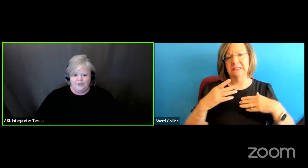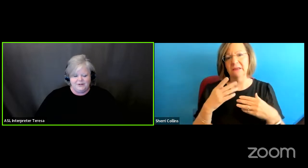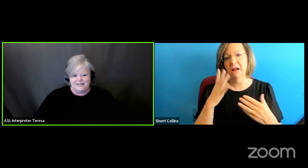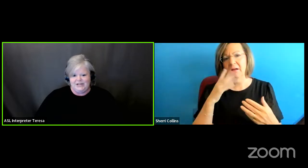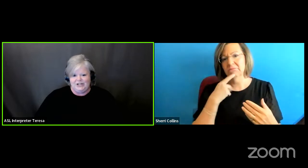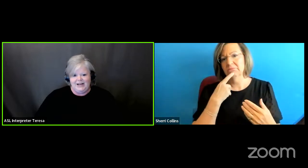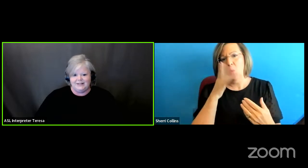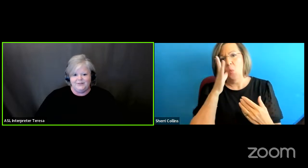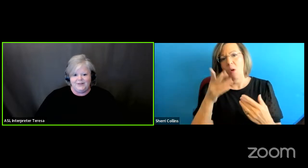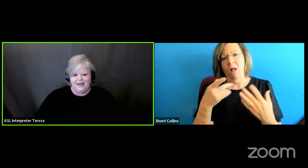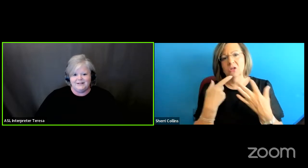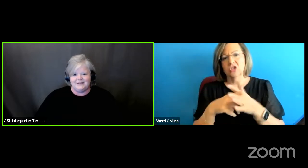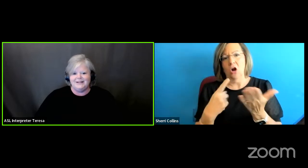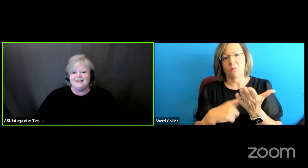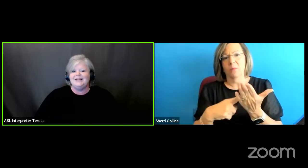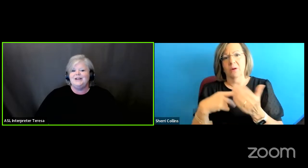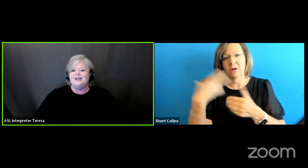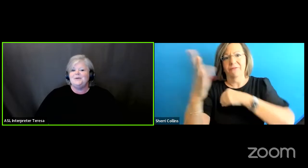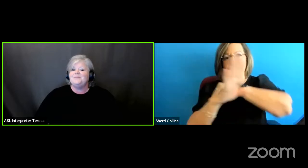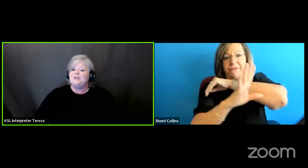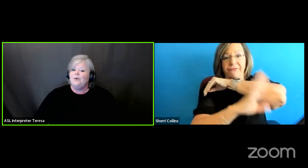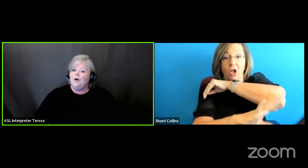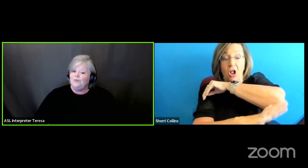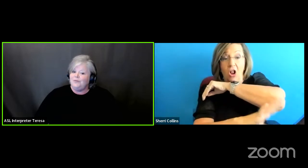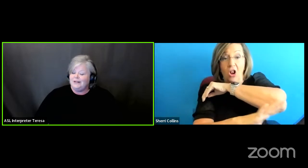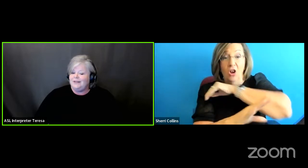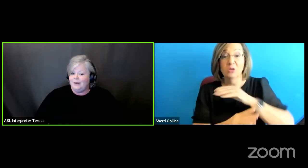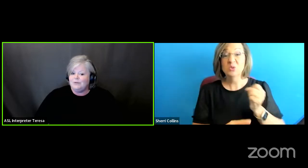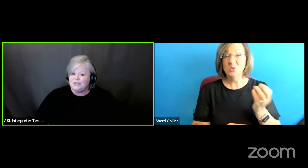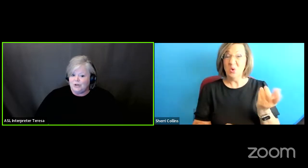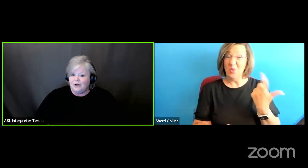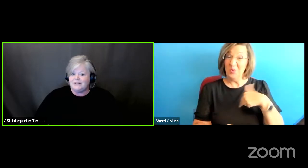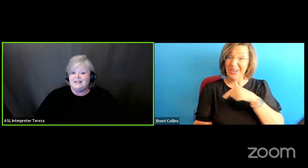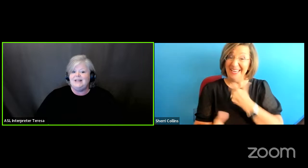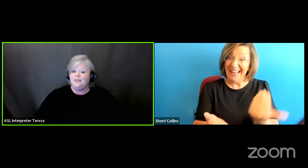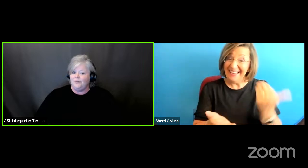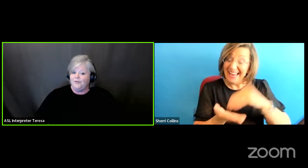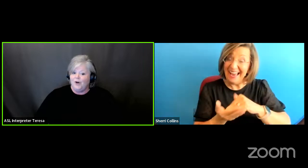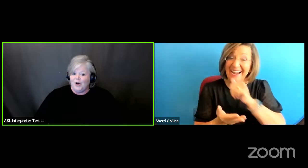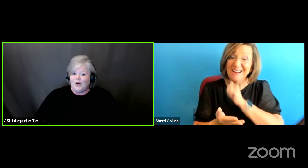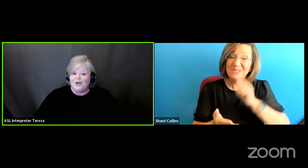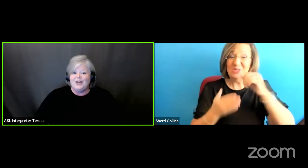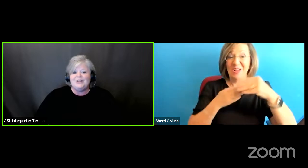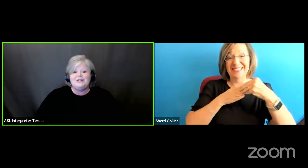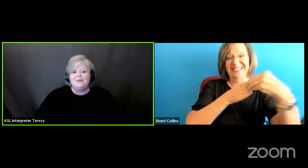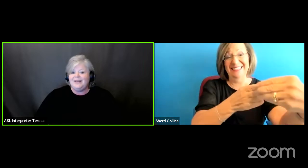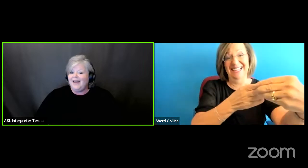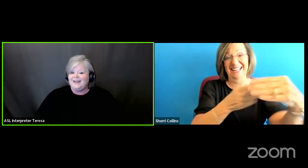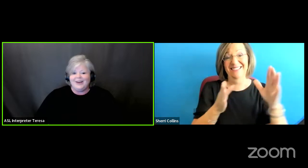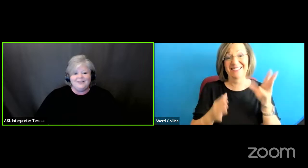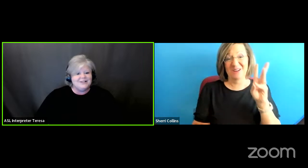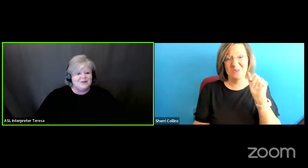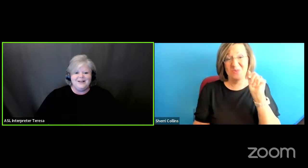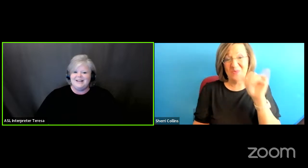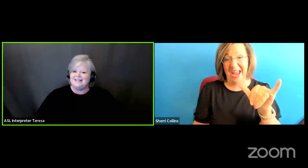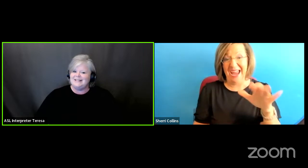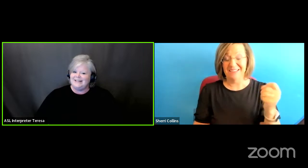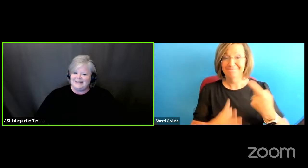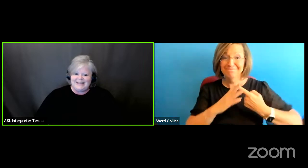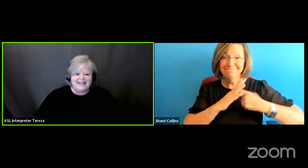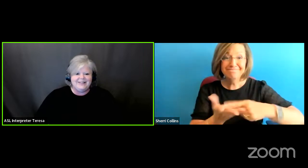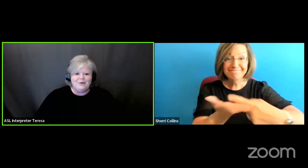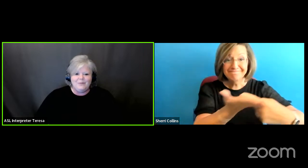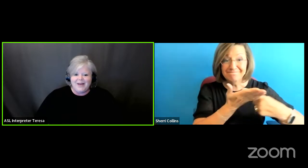the reauthorization as of yet. So hopefully they will start in the fall. So again, Arizona